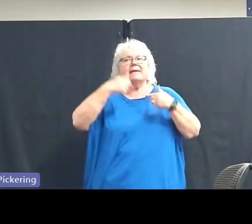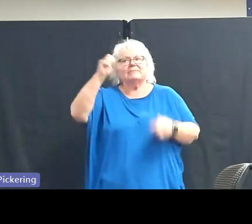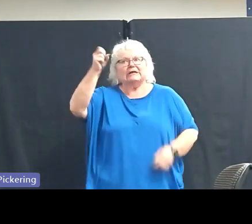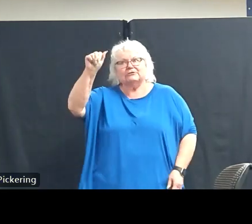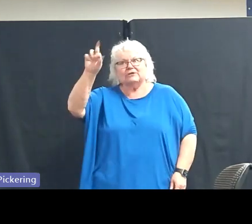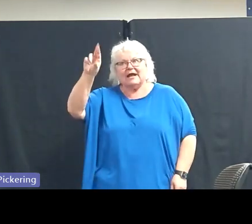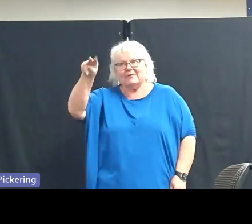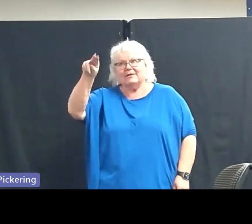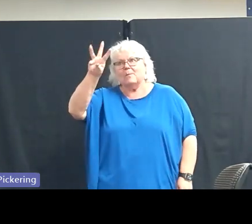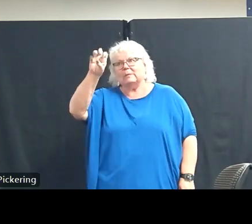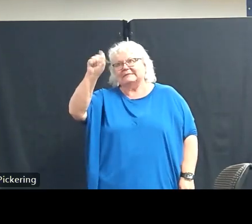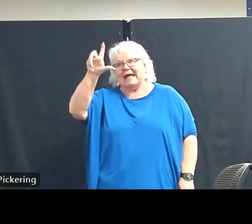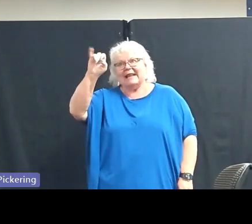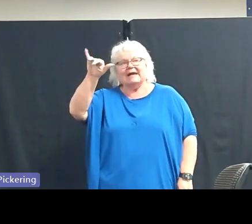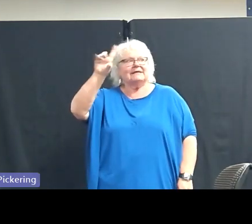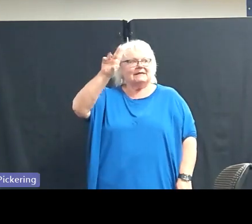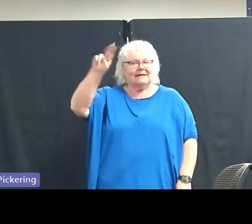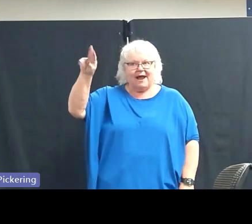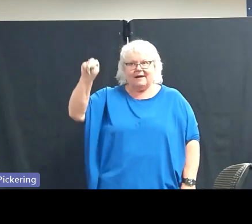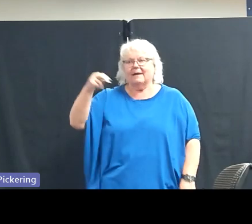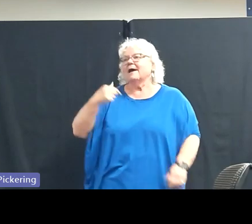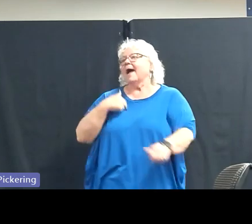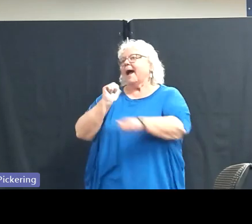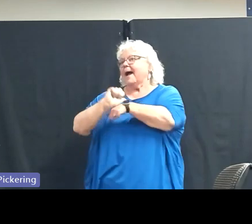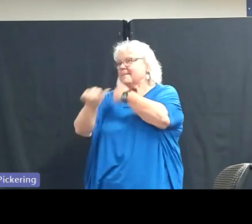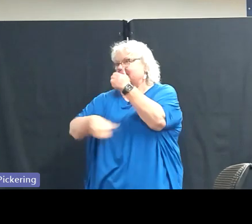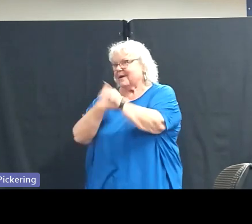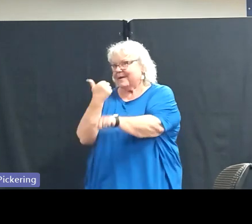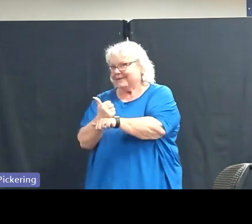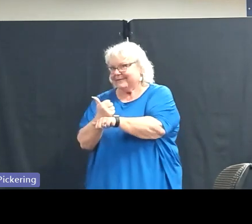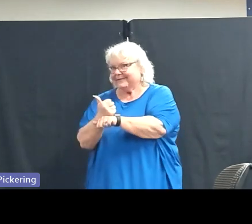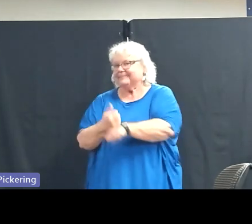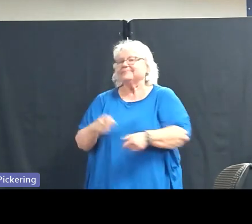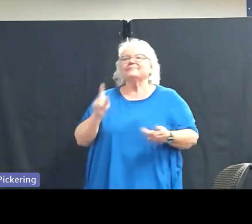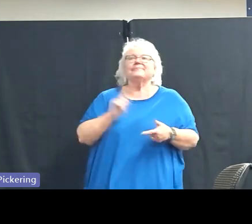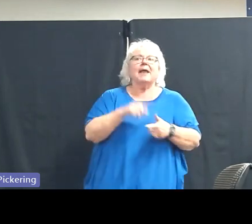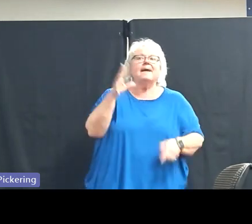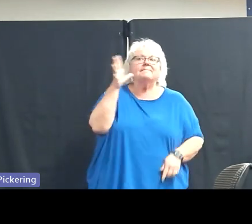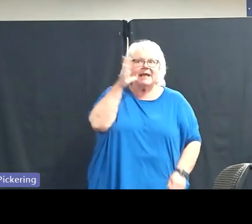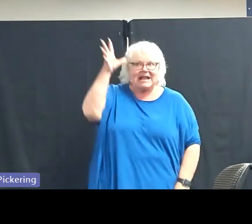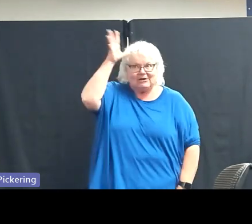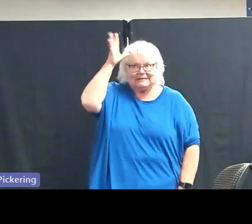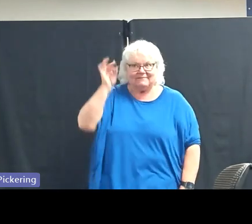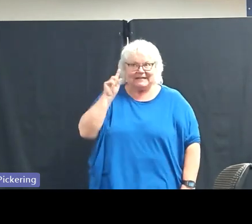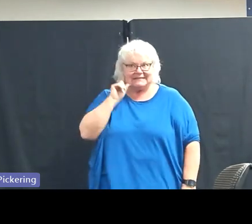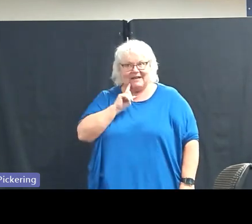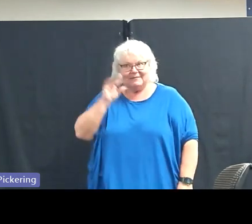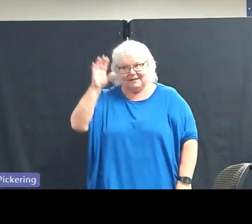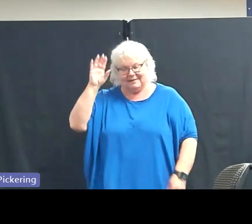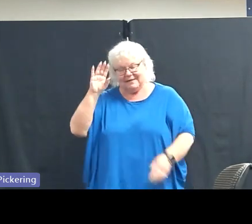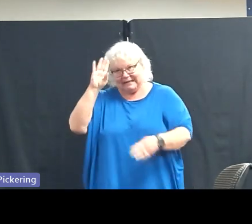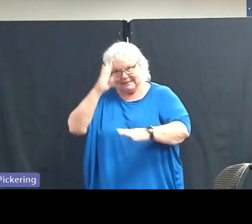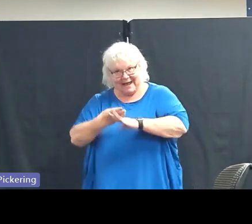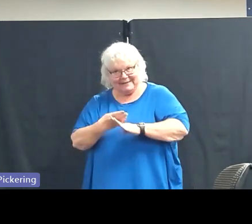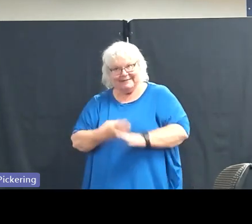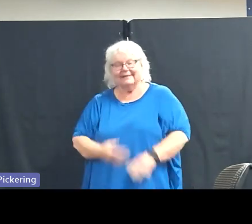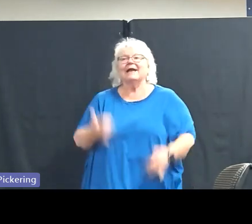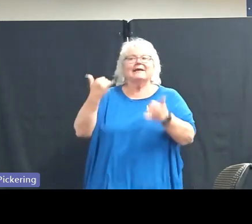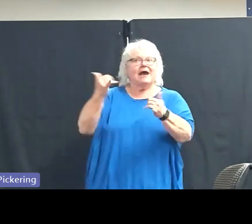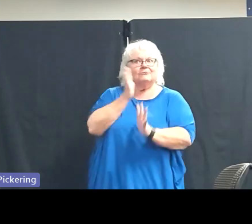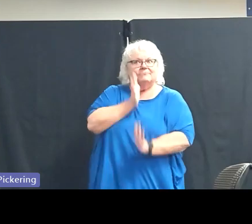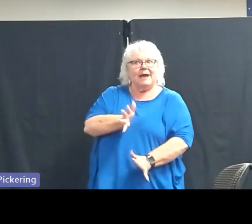superintendent. I am Sharon Leslie Dunn. I am an alumnus from ISD. I'm also a parent